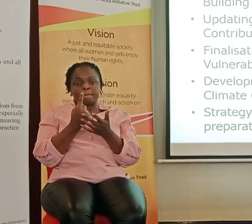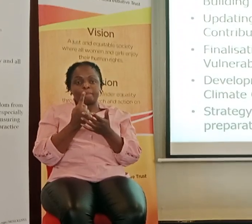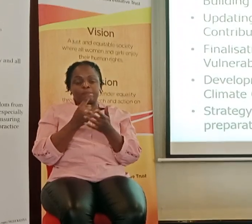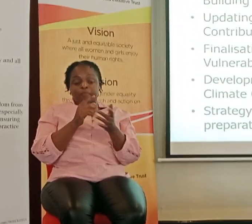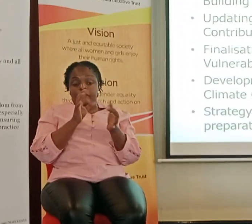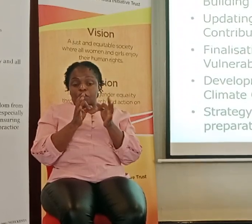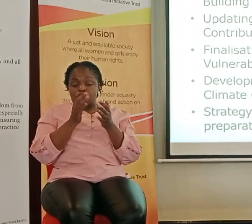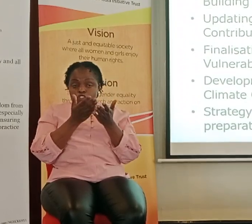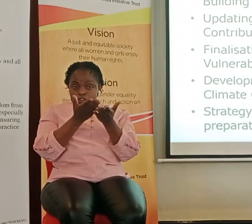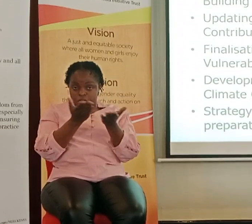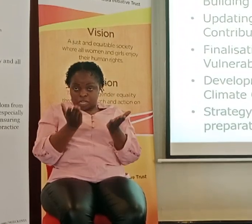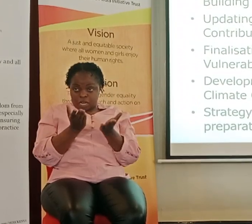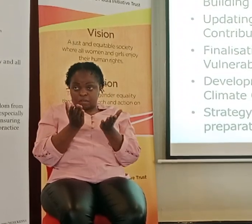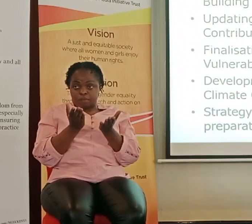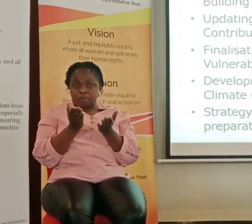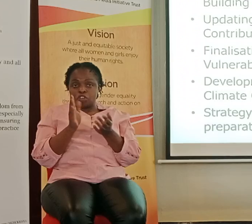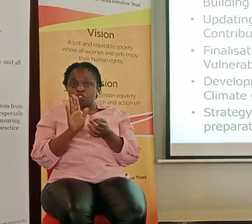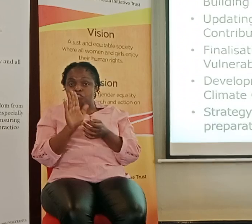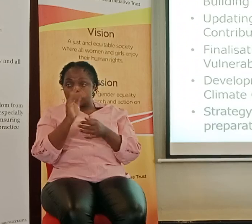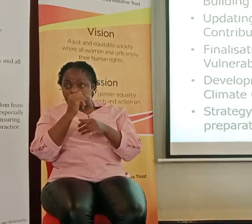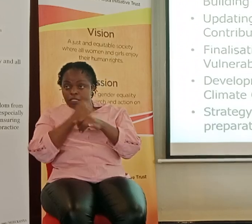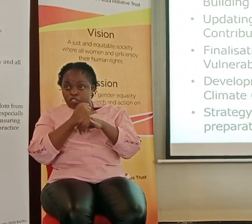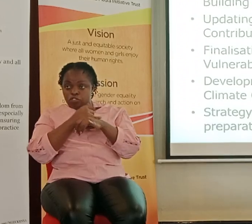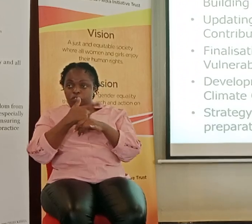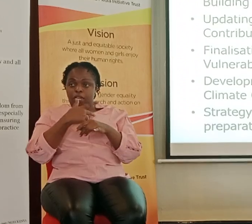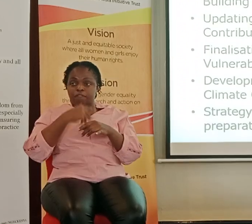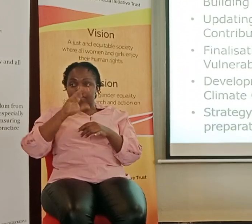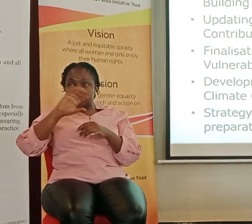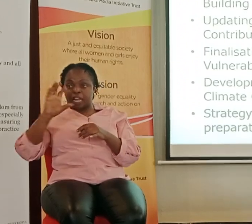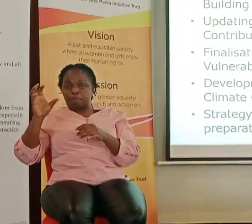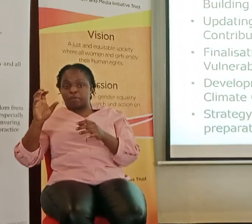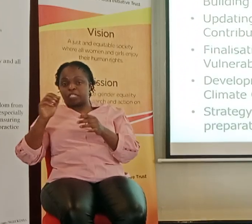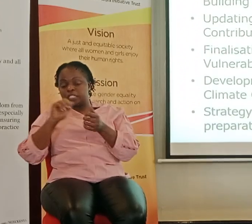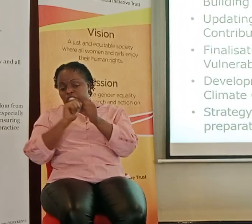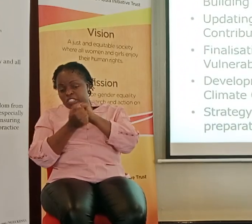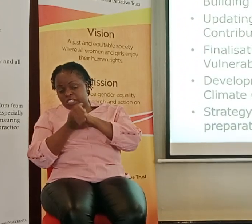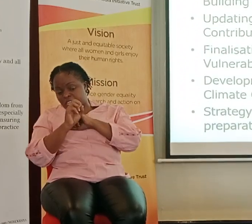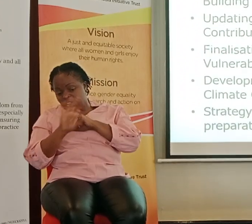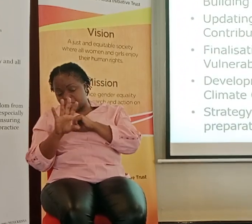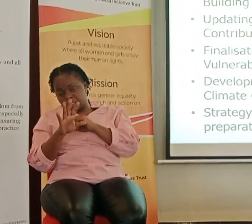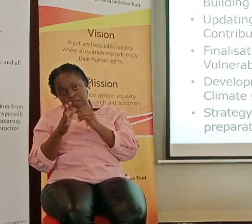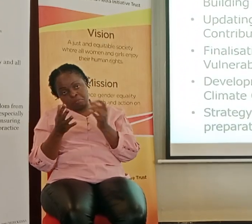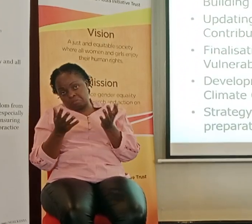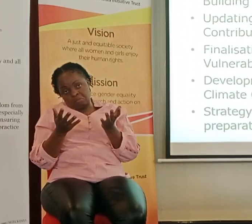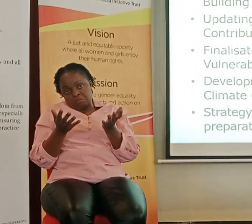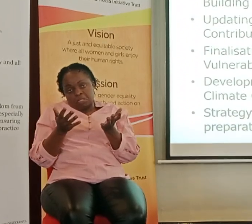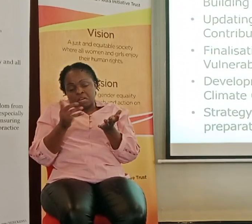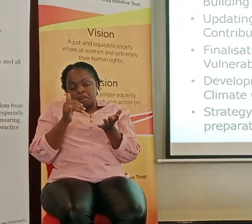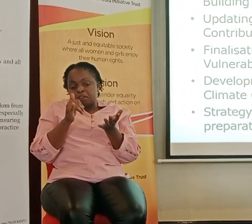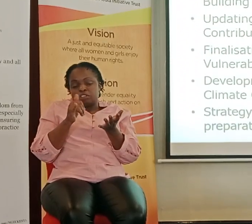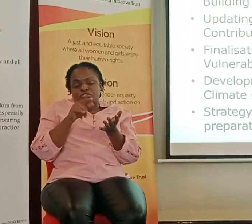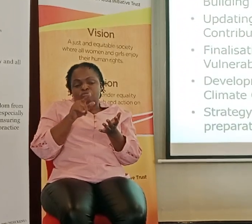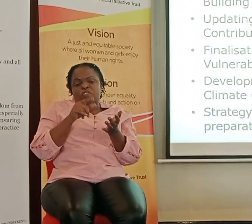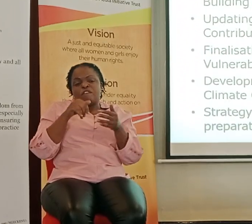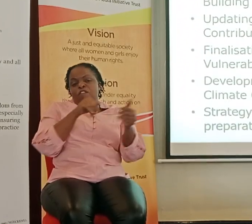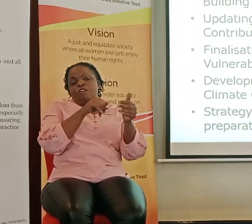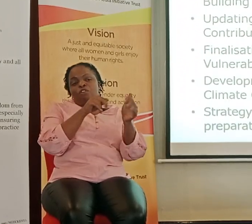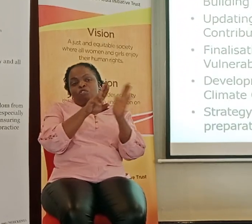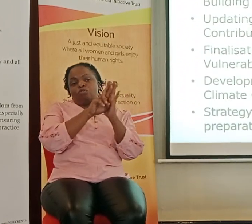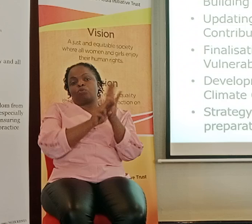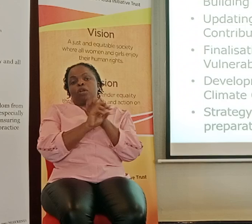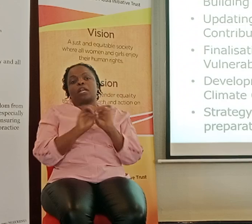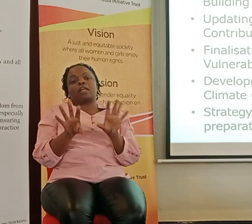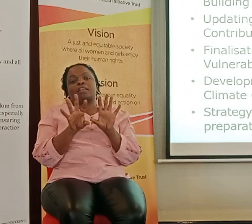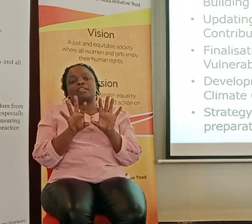if you're here and your institution doesn't have, then you're not abiding by our law,